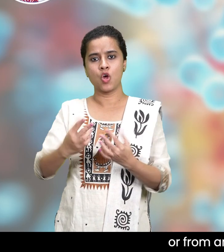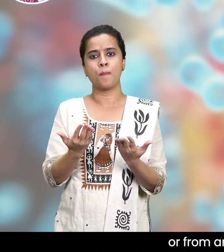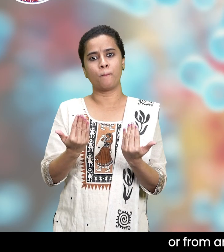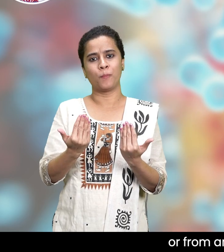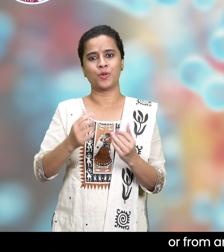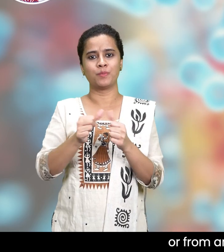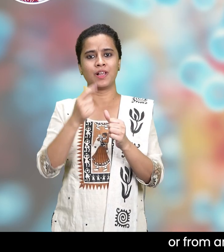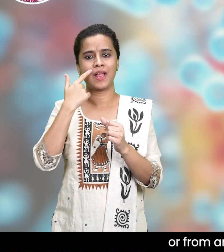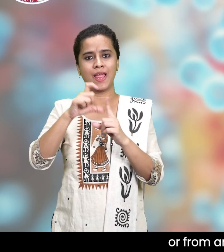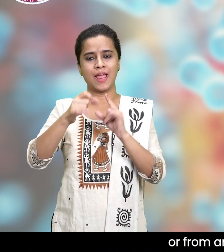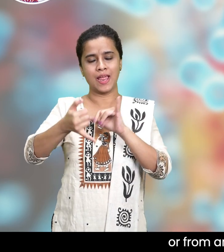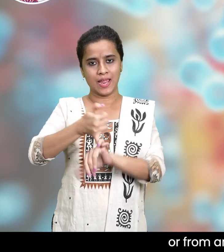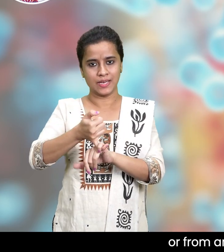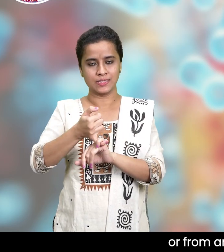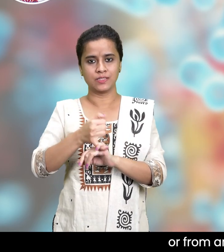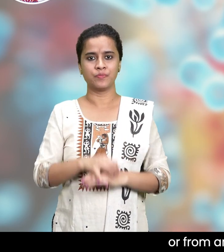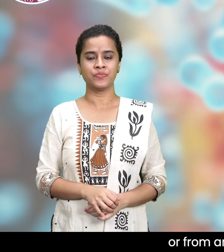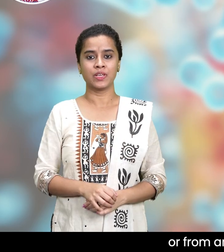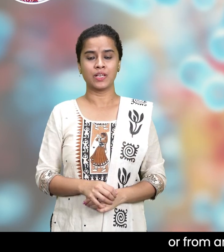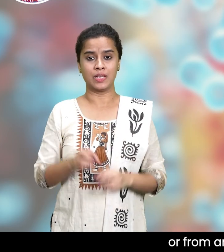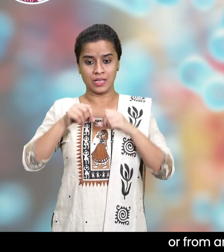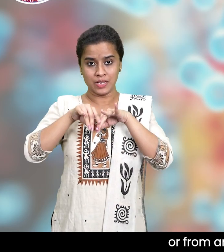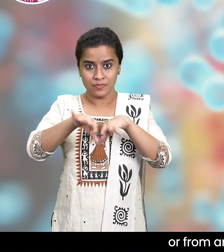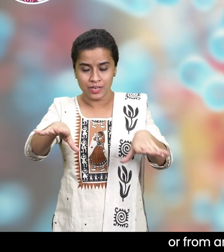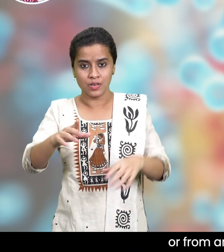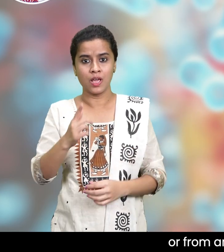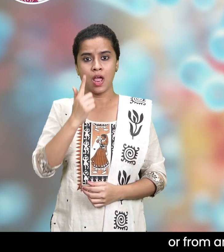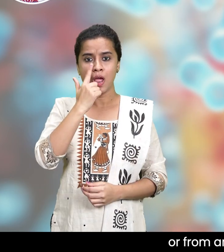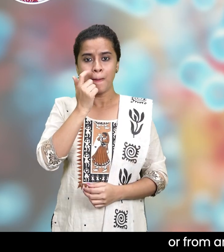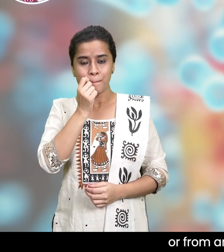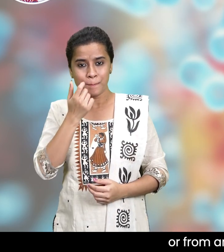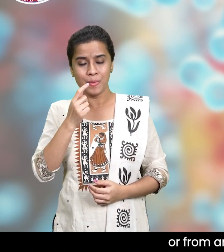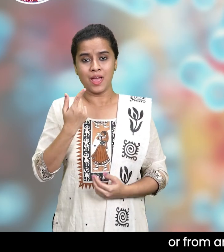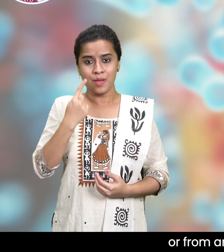or from an infected mother to her baby